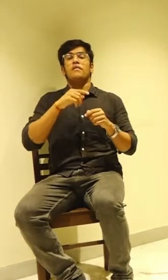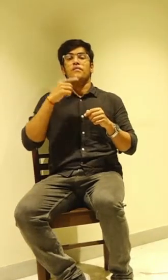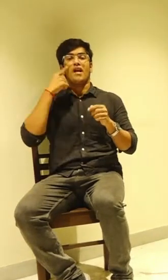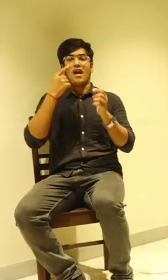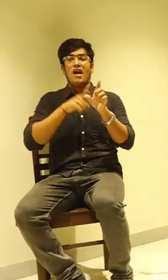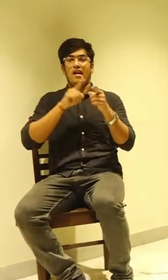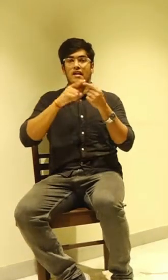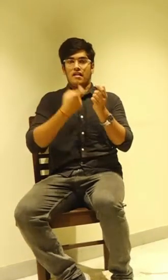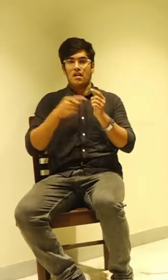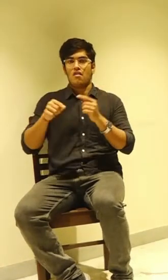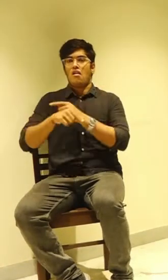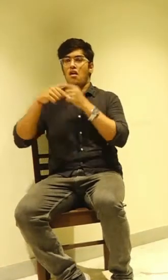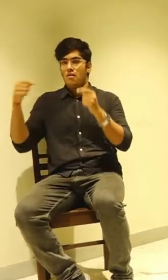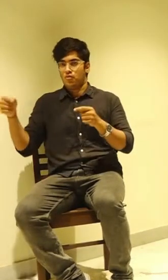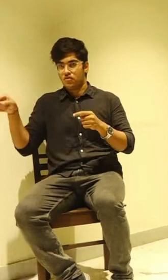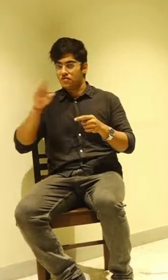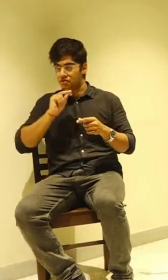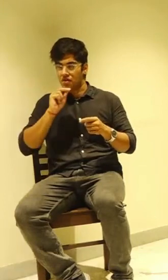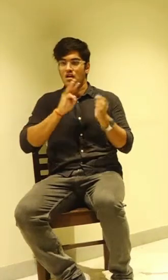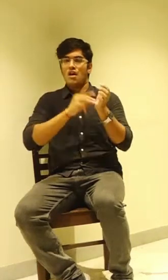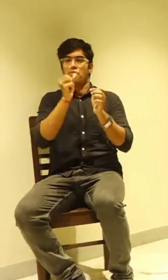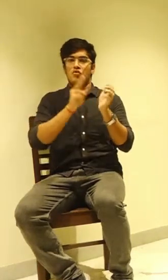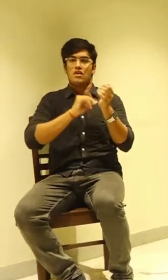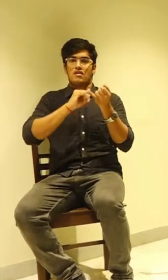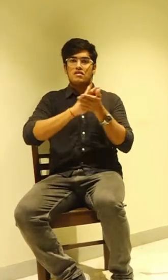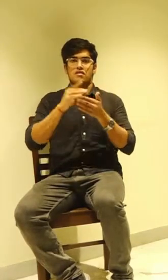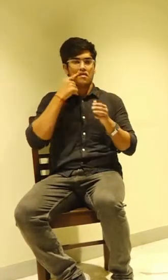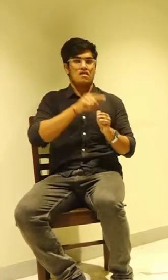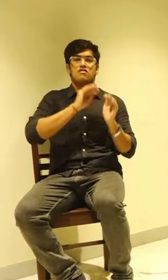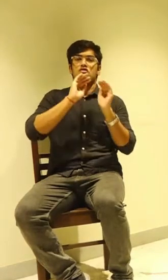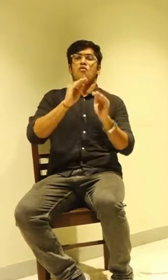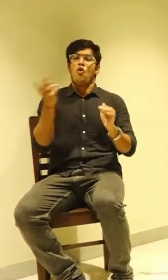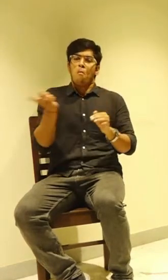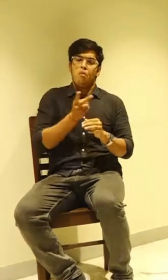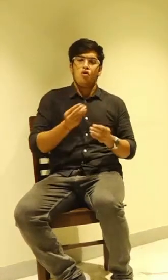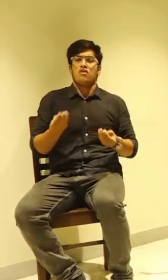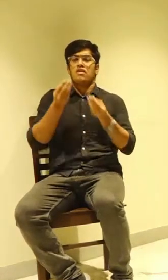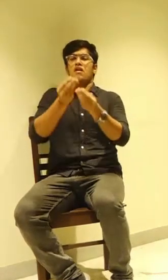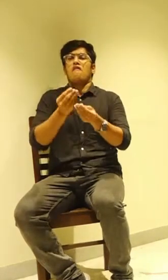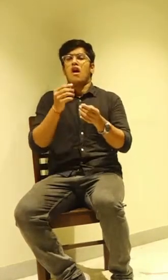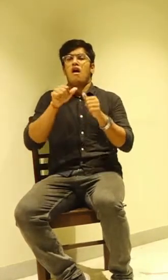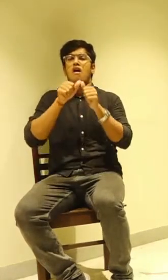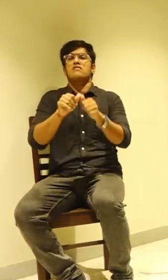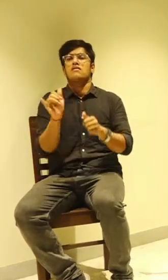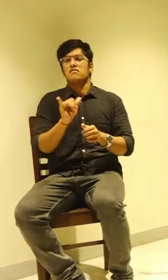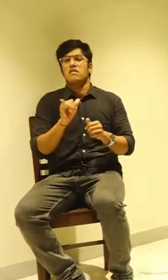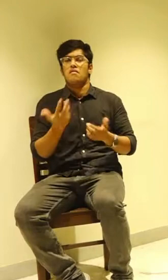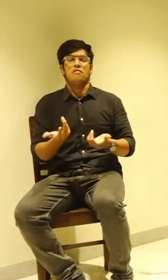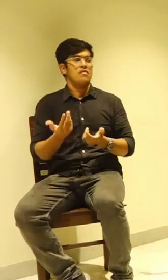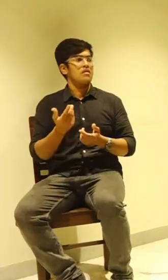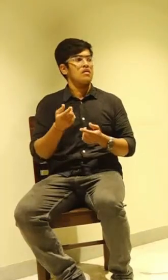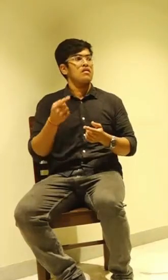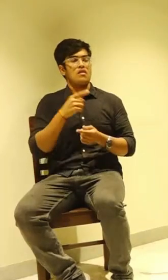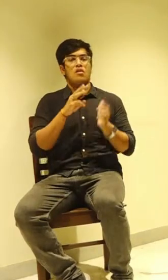spoke against. But both of them had the same justification, and that was the democratic justification. So according